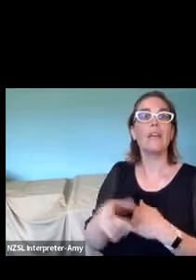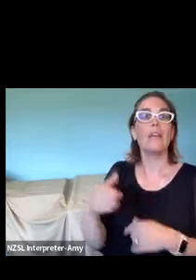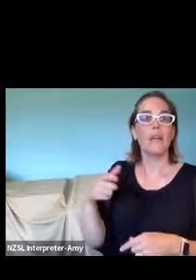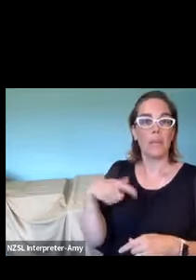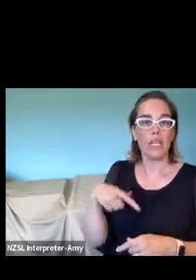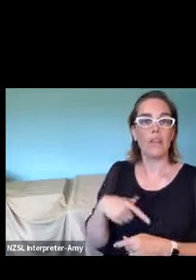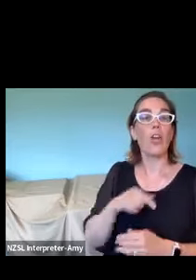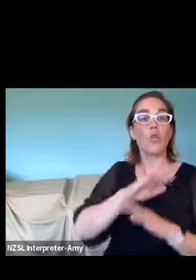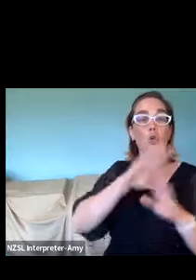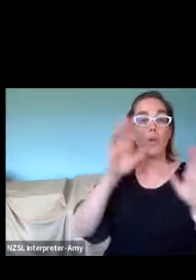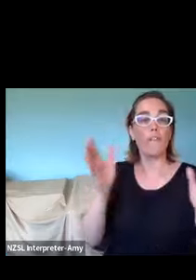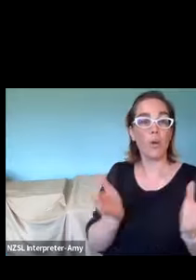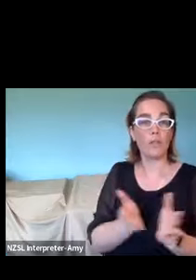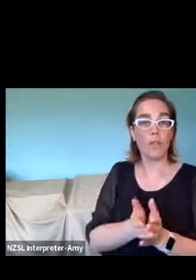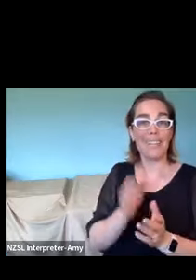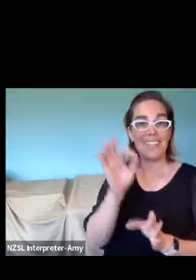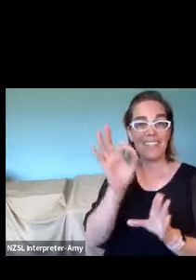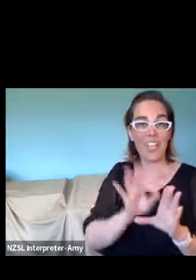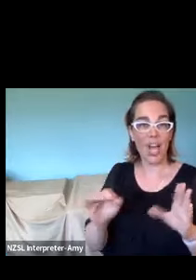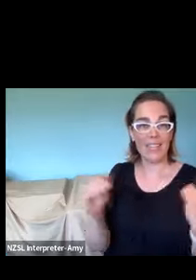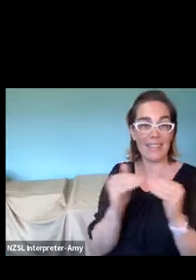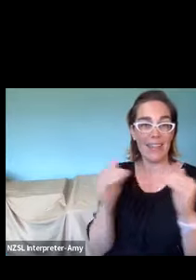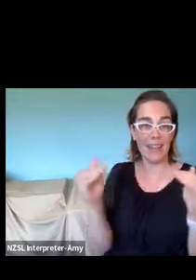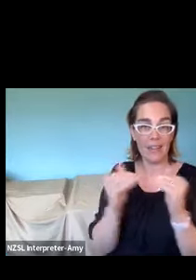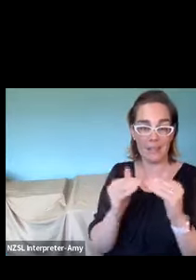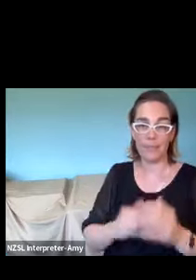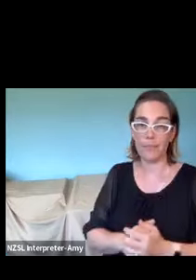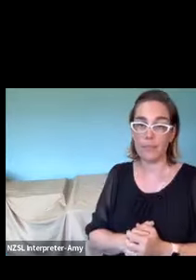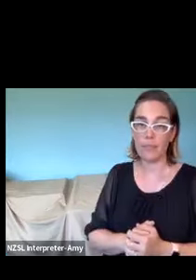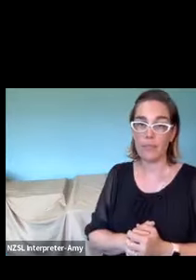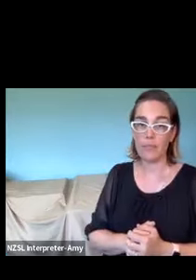be strengthened so that this can be enabled.